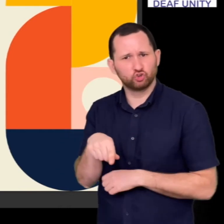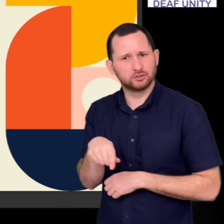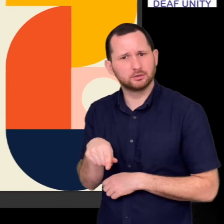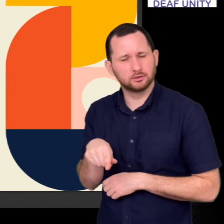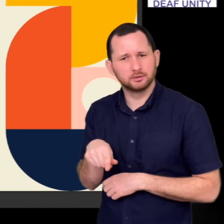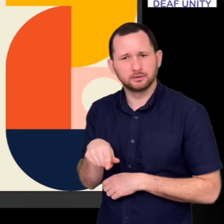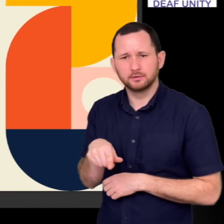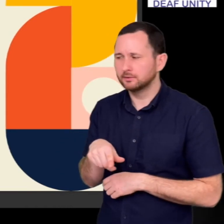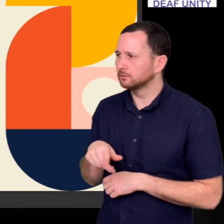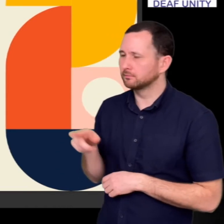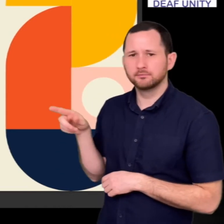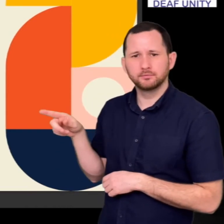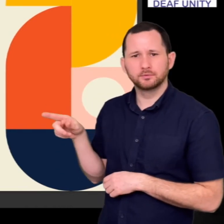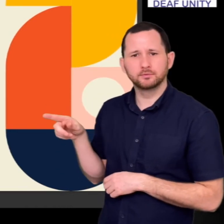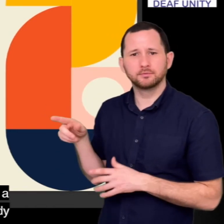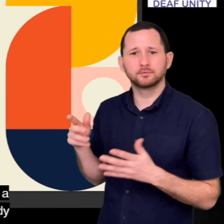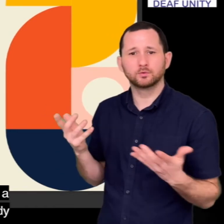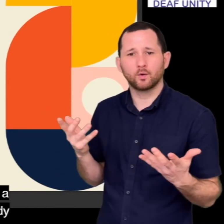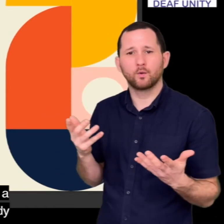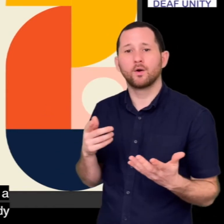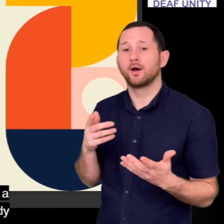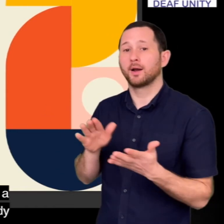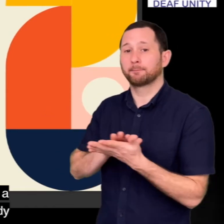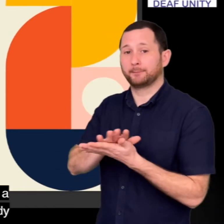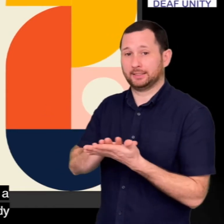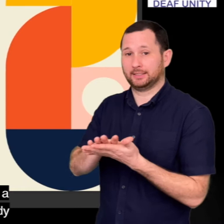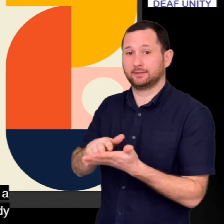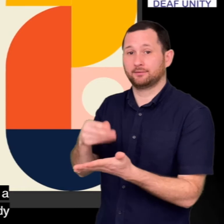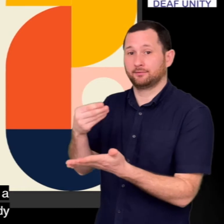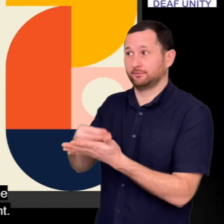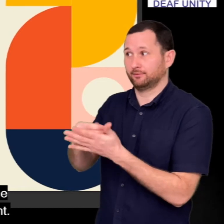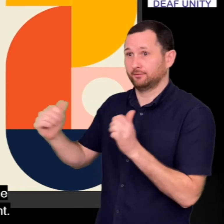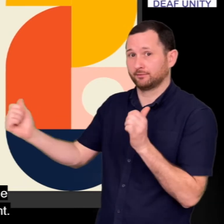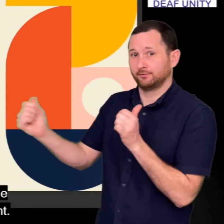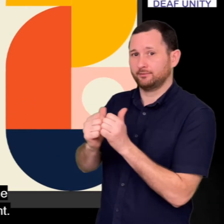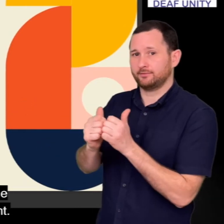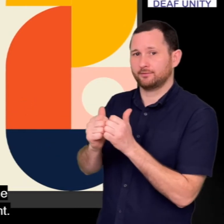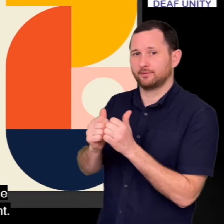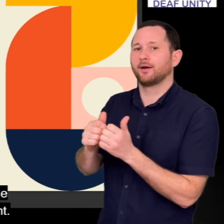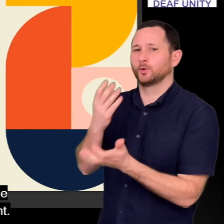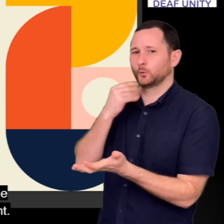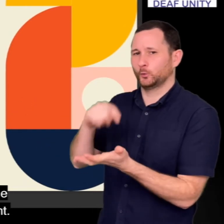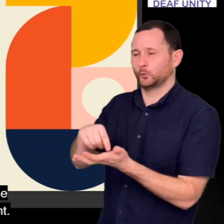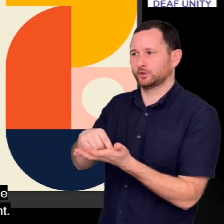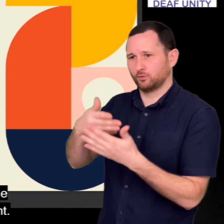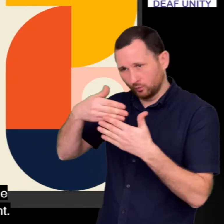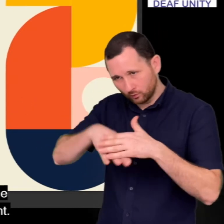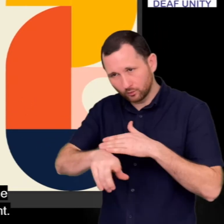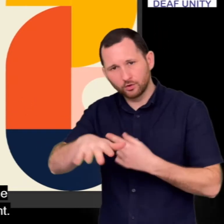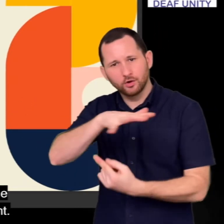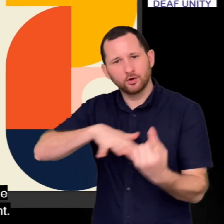service that they offer. But you have to have a budget in place already before you can get the workplace